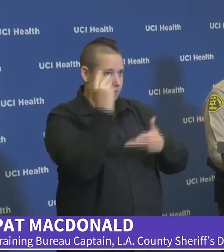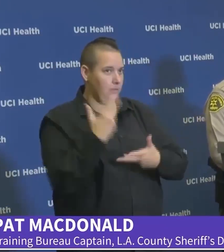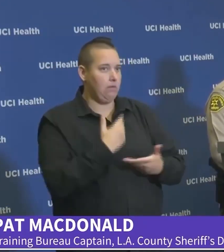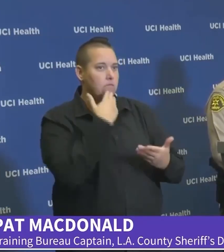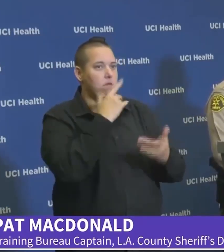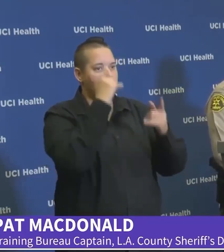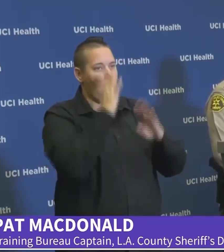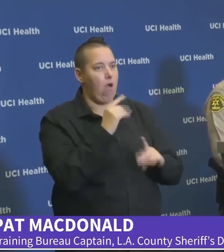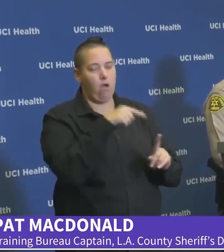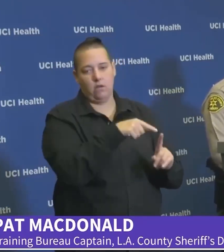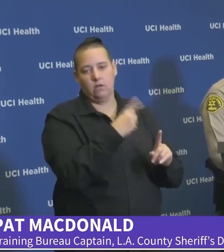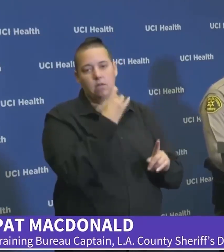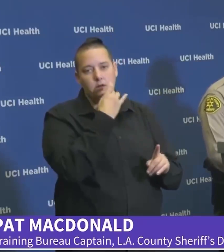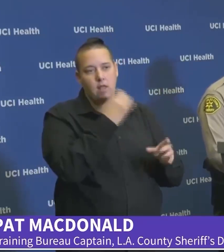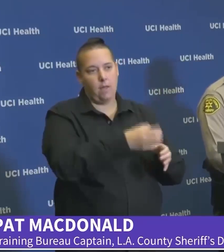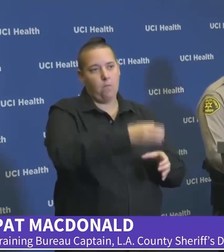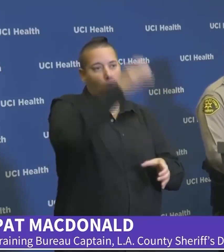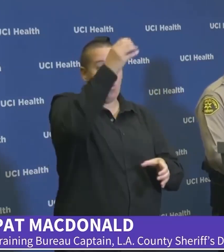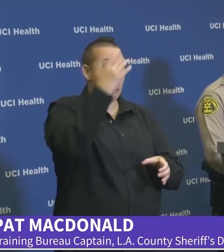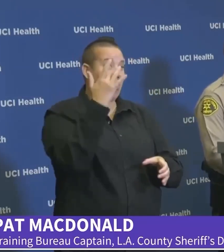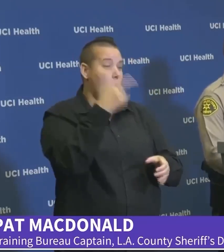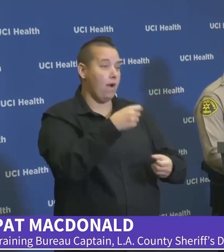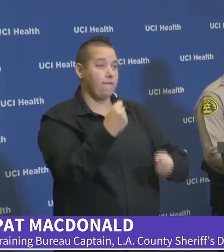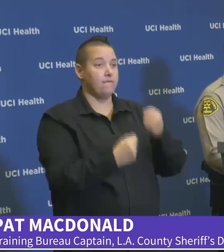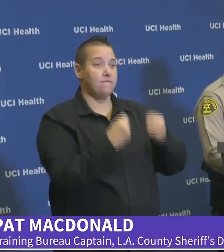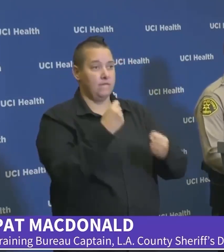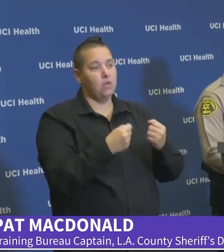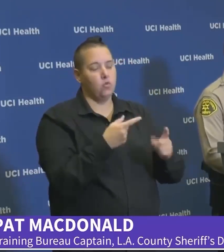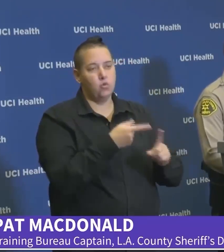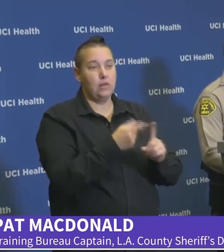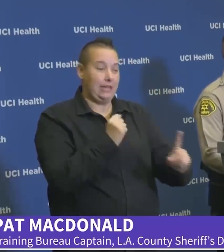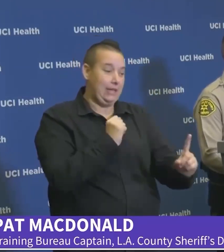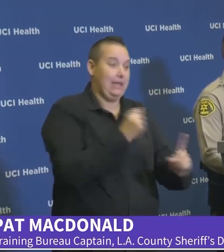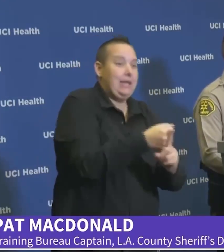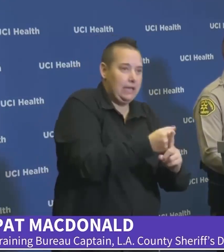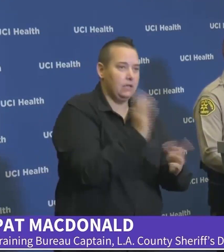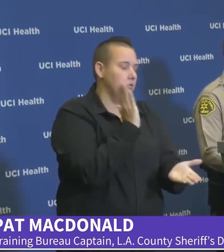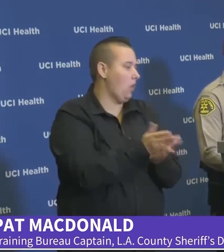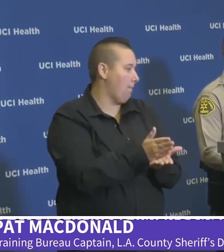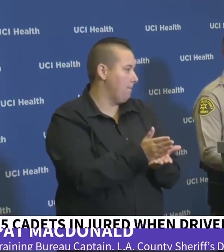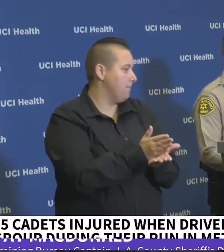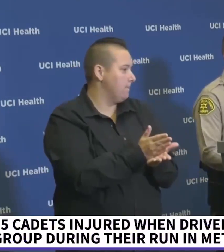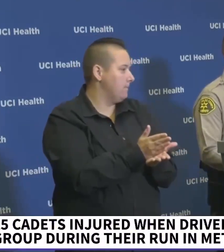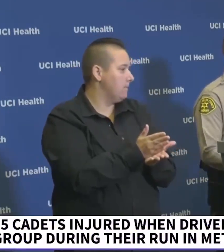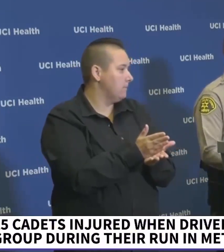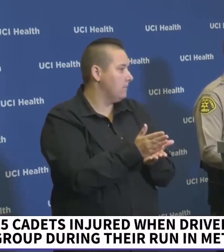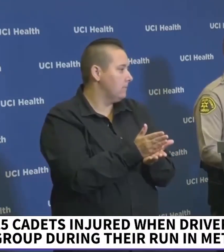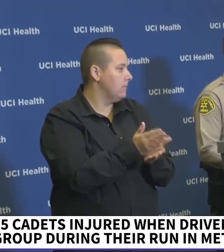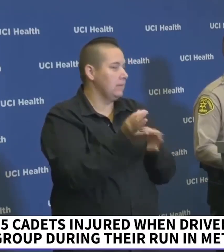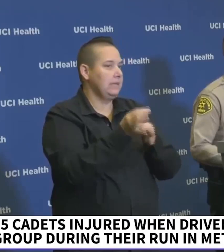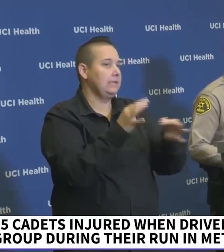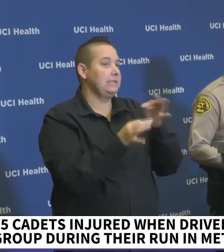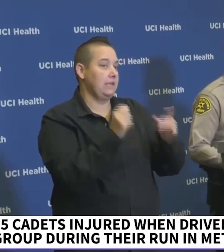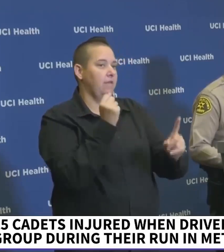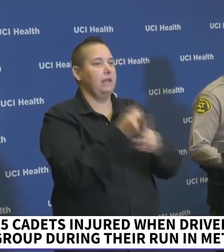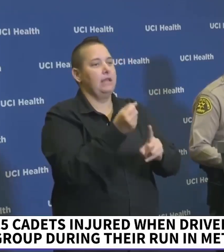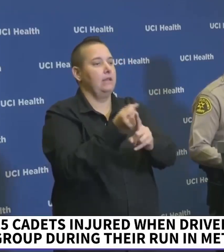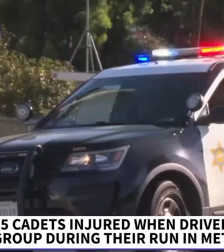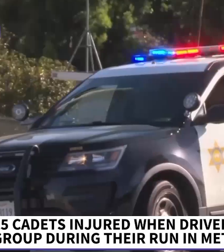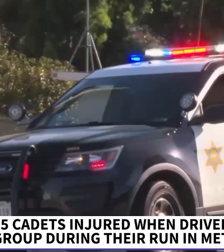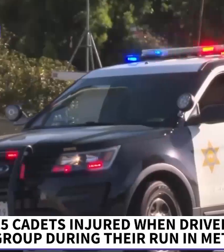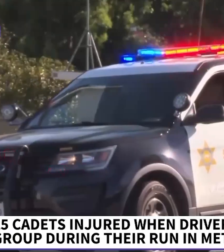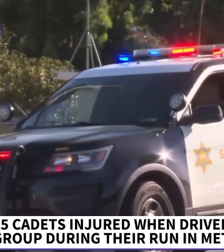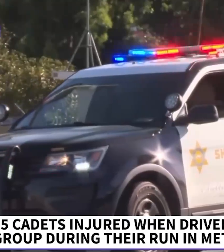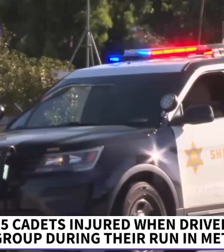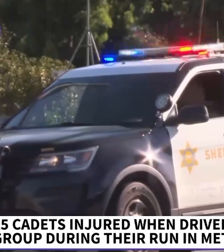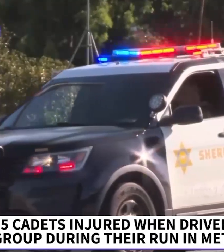was thank God for that light pole, because the vehicle ultimately hit it and stopped, as opposed to possibly hitting more